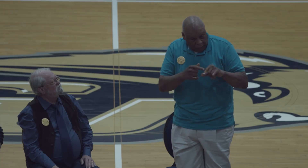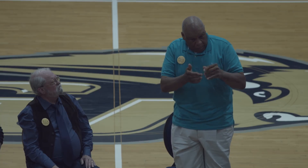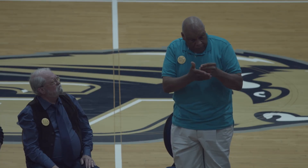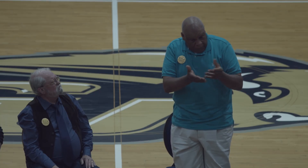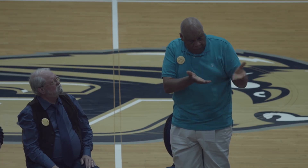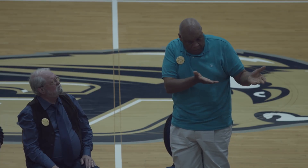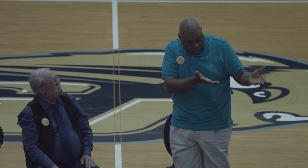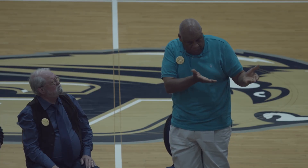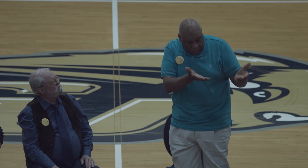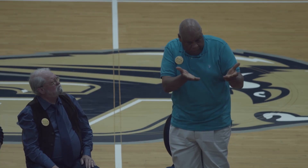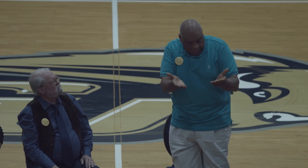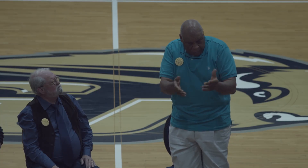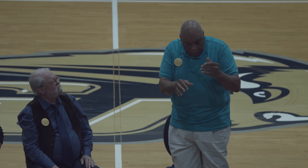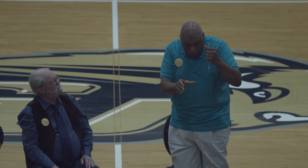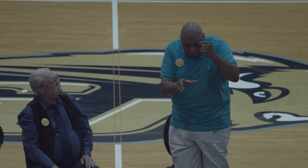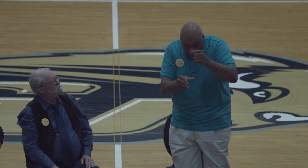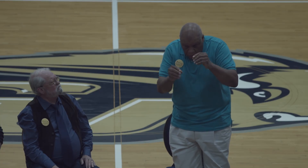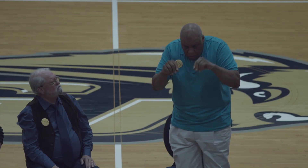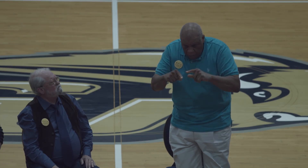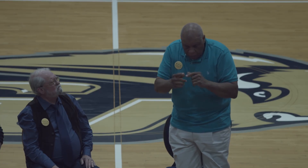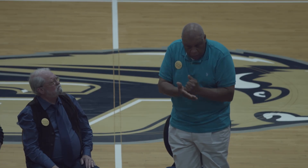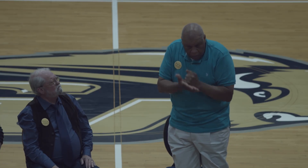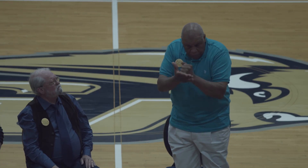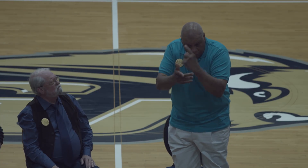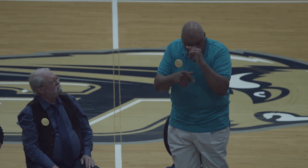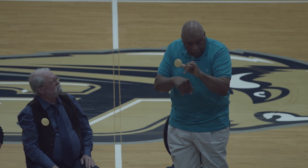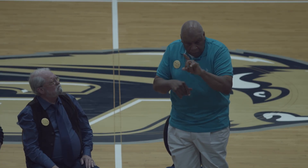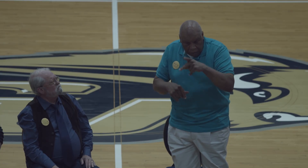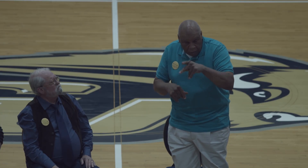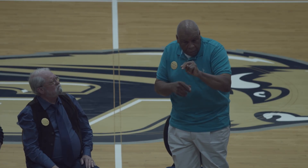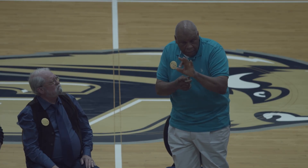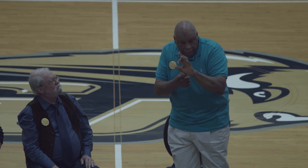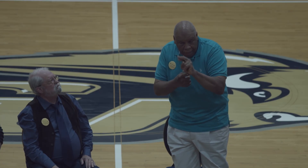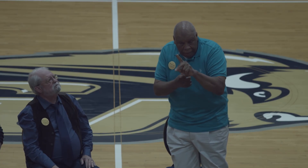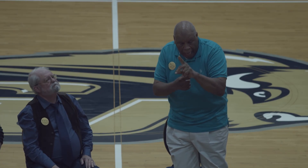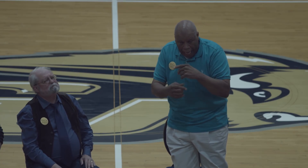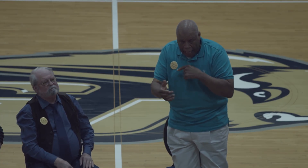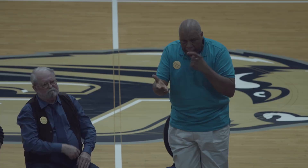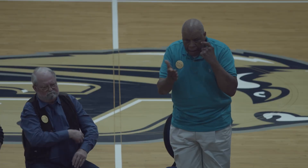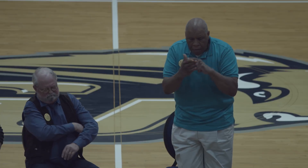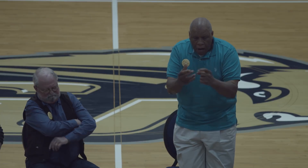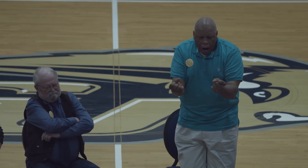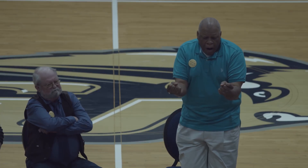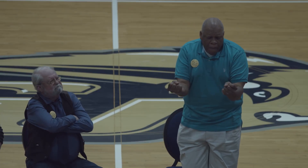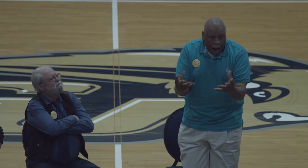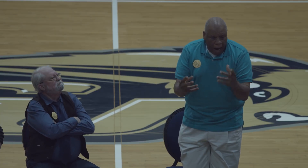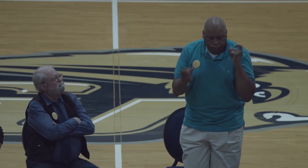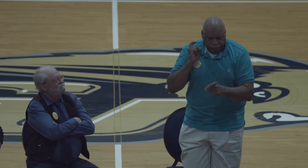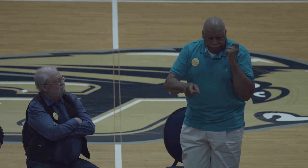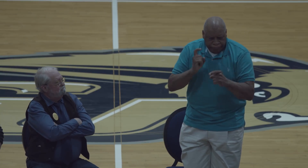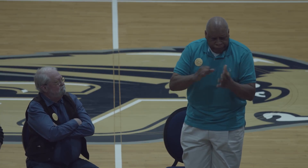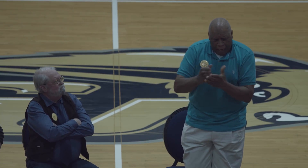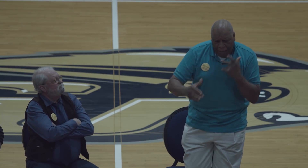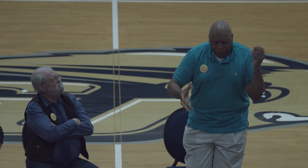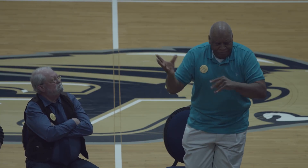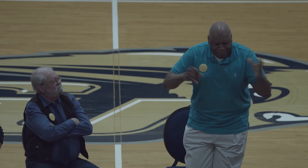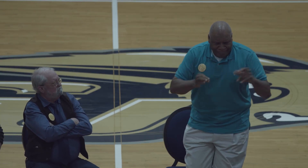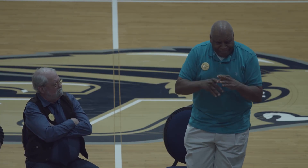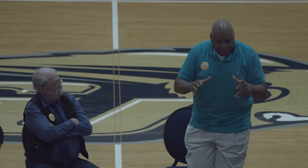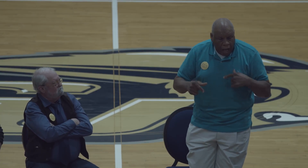money. And when he brought that money, in order to support the DPN fund, that then